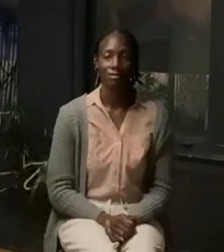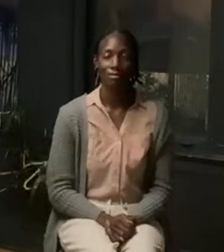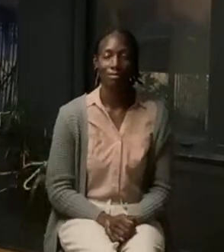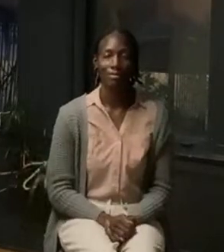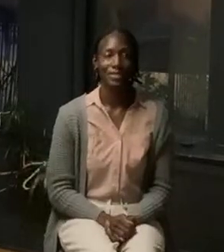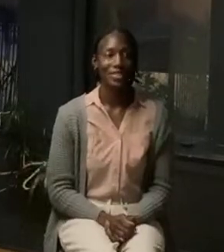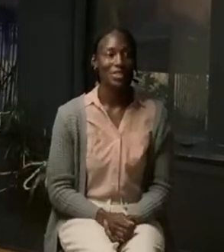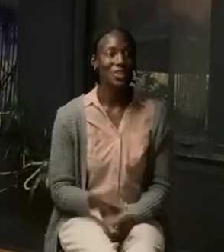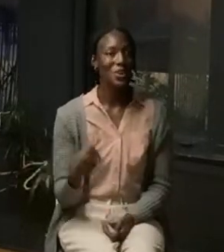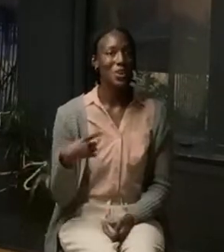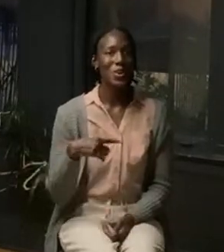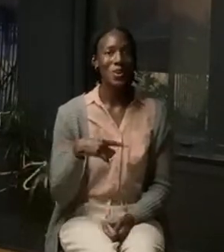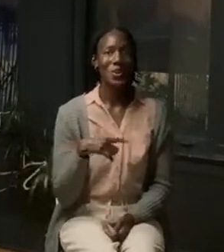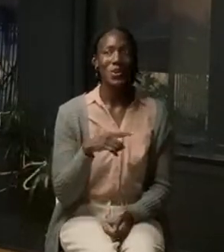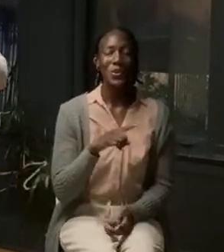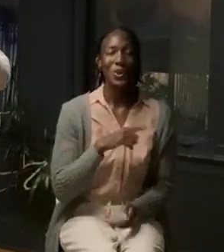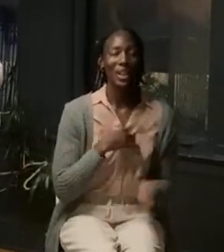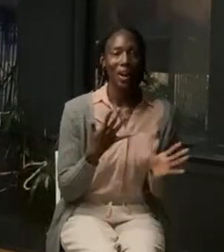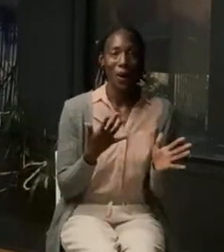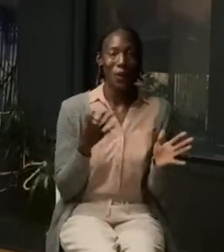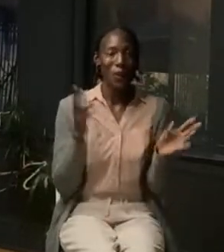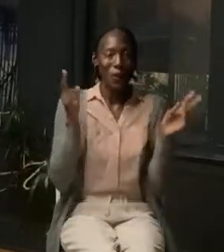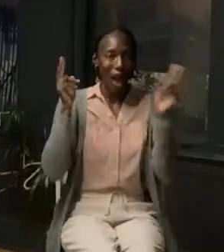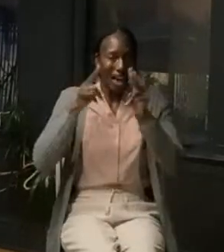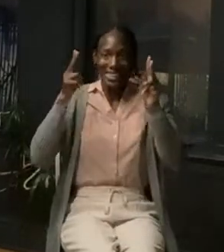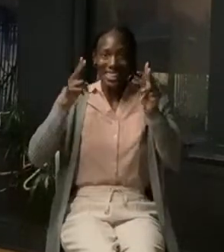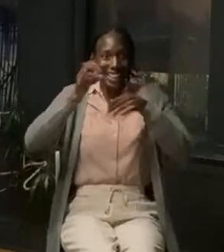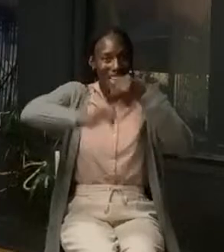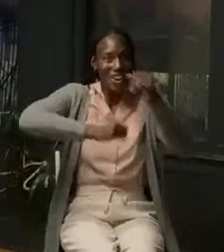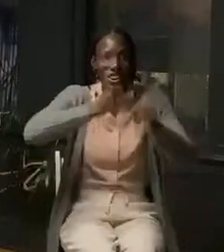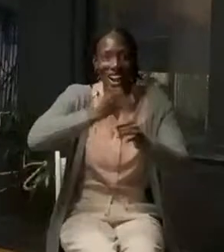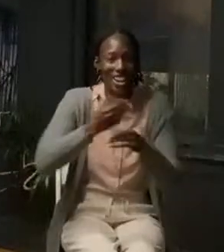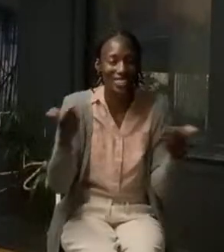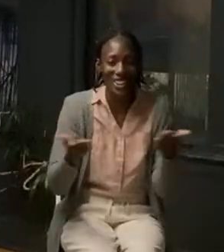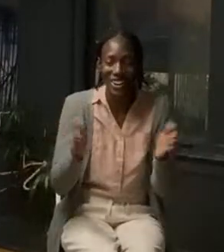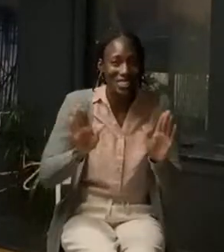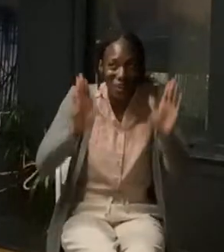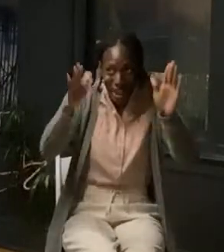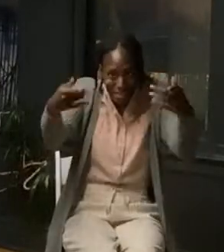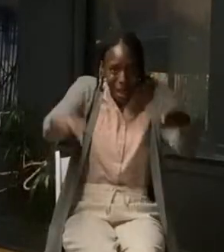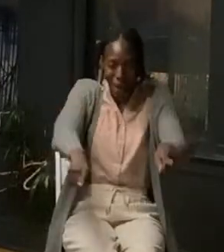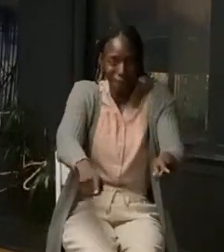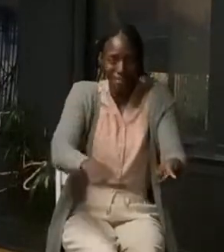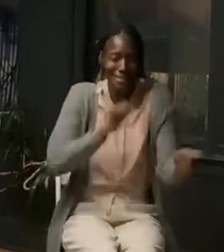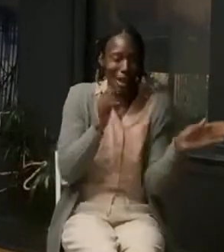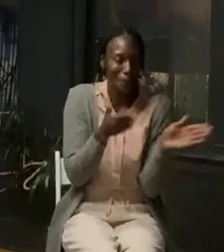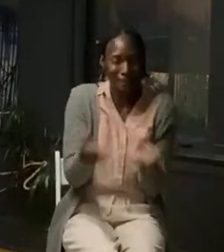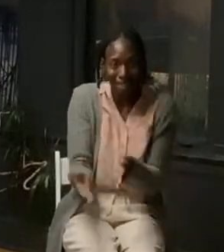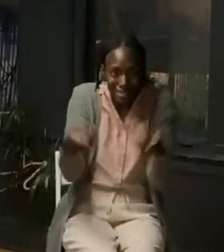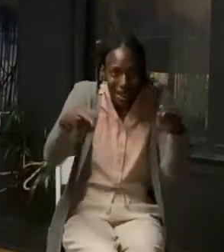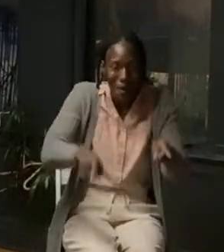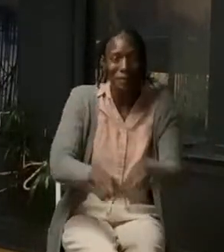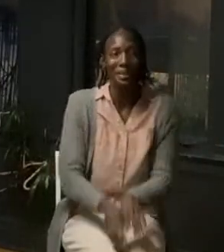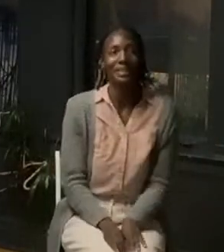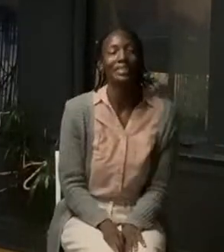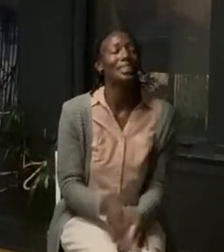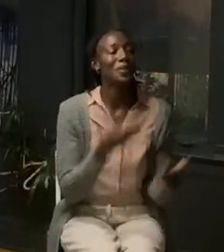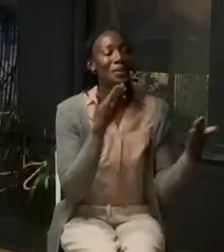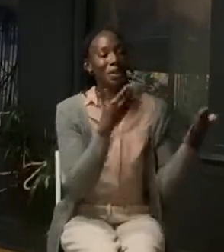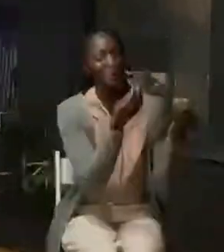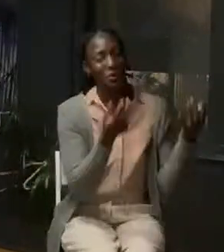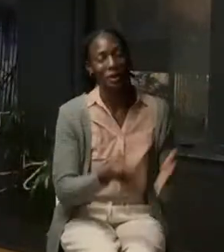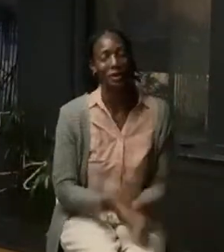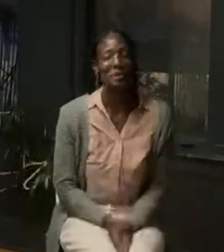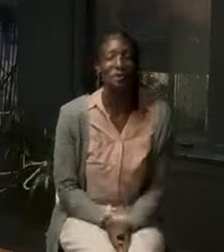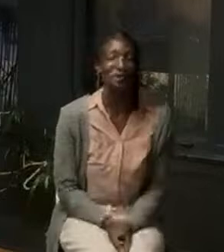We're so accidentally international here. It's so great. It just happens. It just happens. Thank you so much for that.